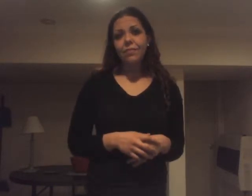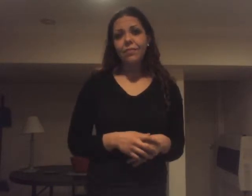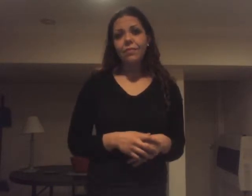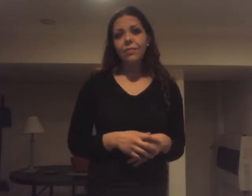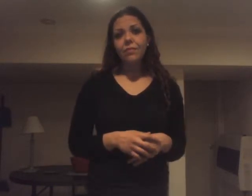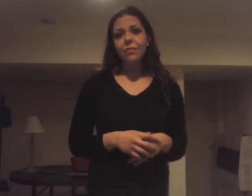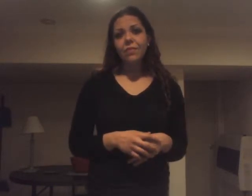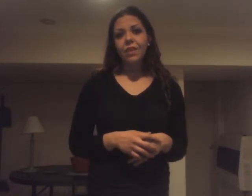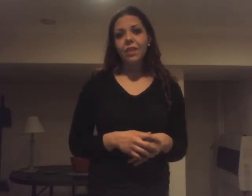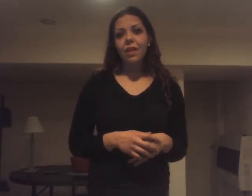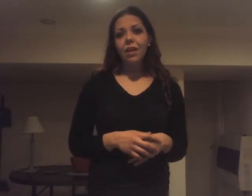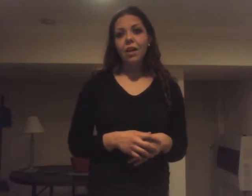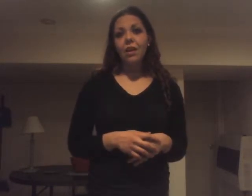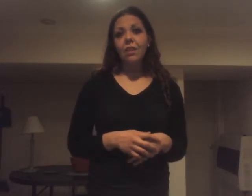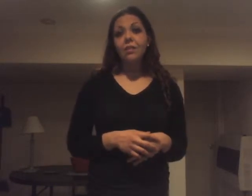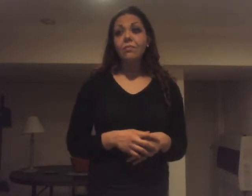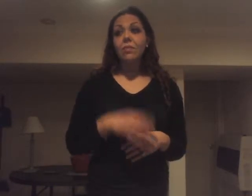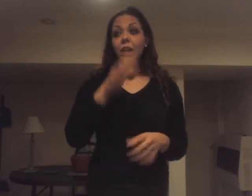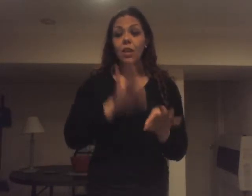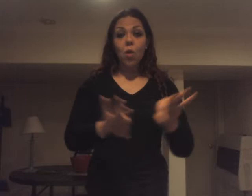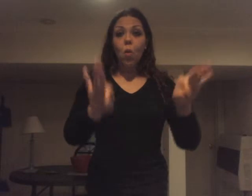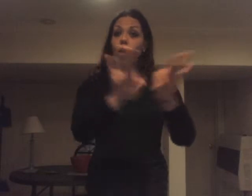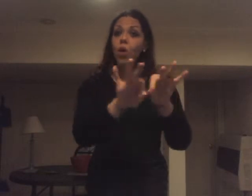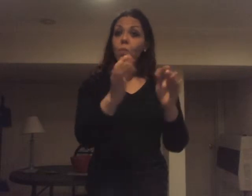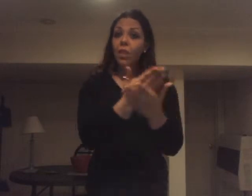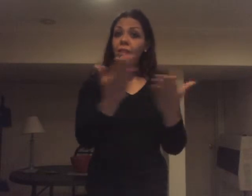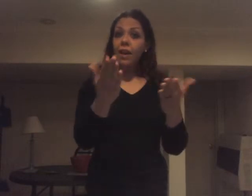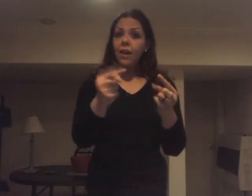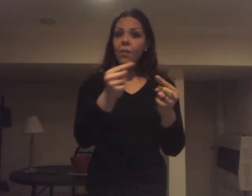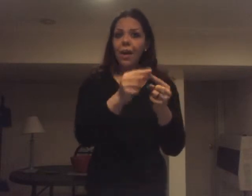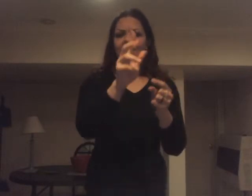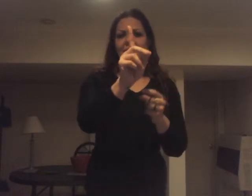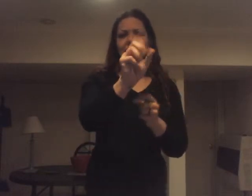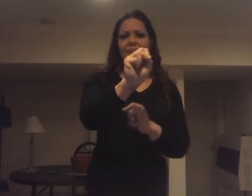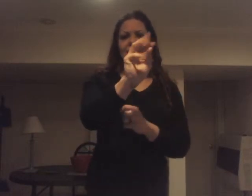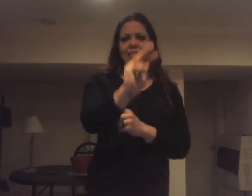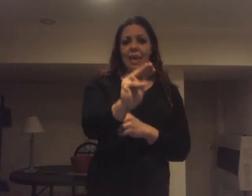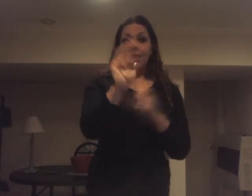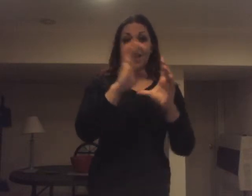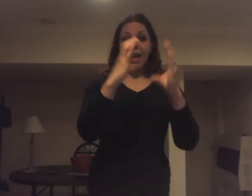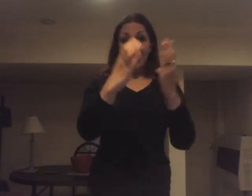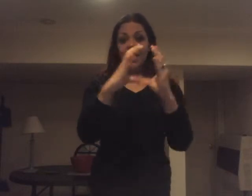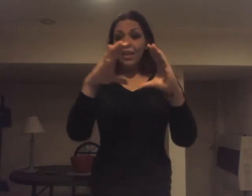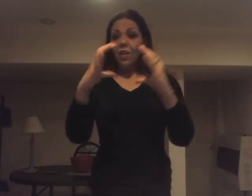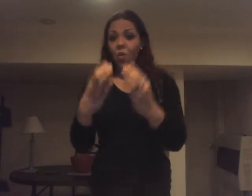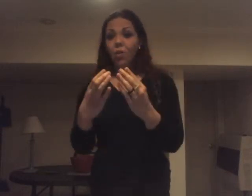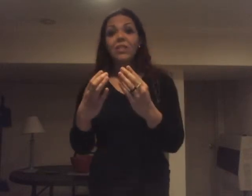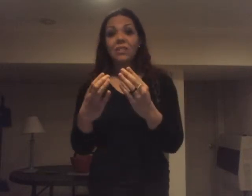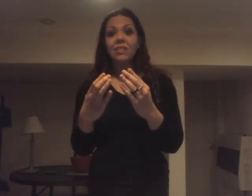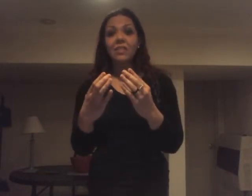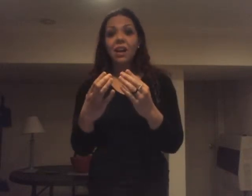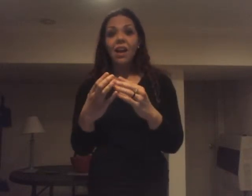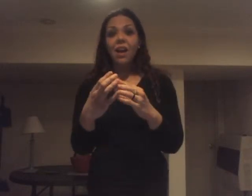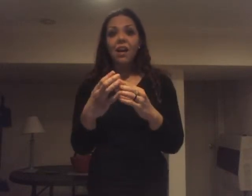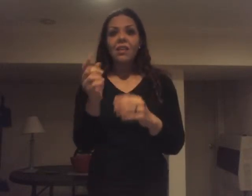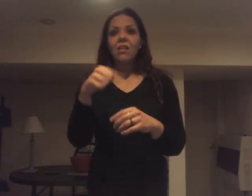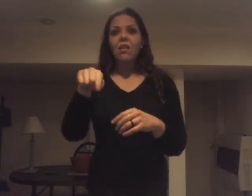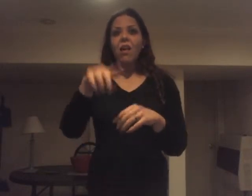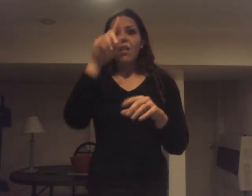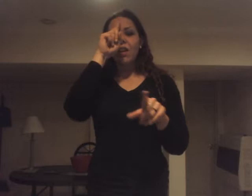A notable thing about these DSM categories is that they are agreed by committee and